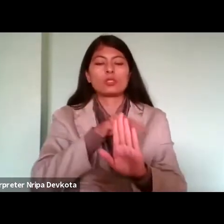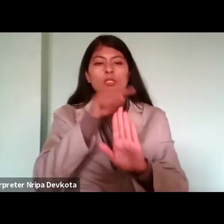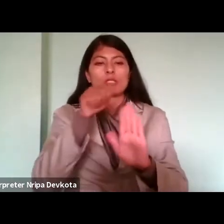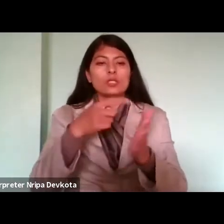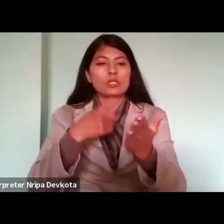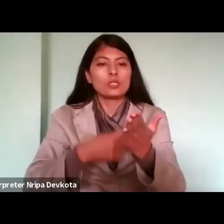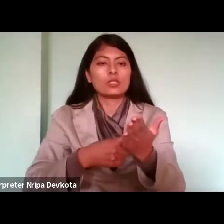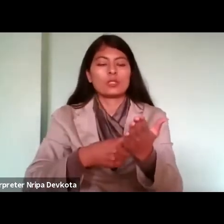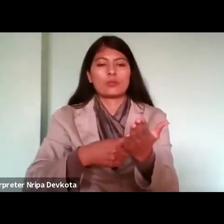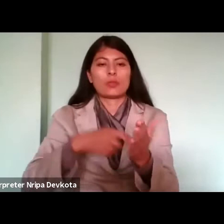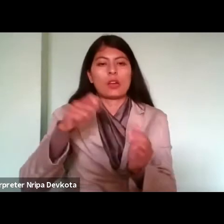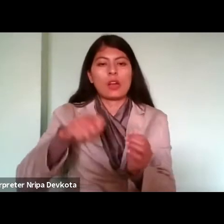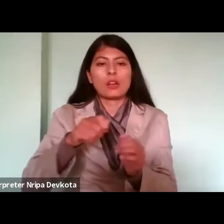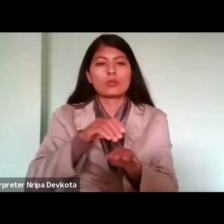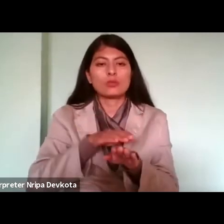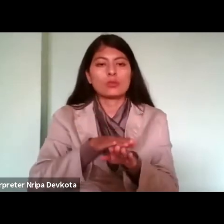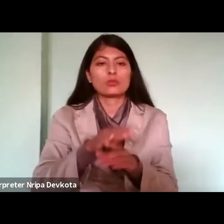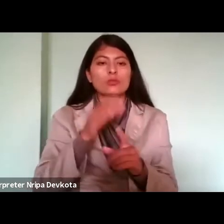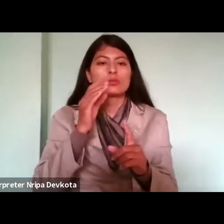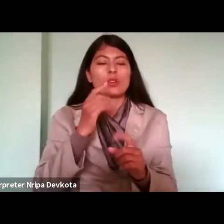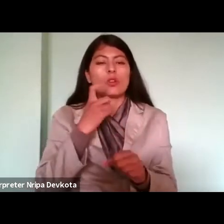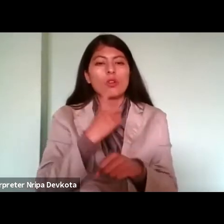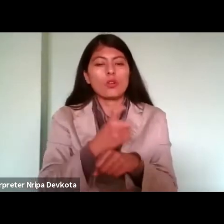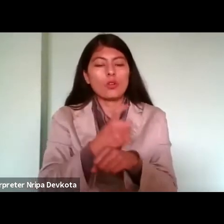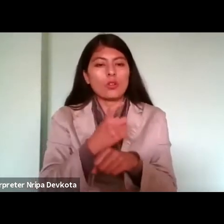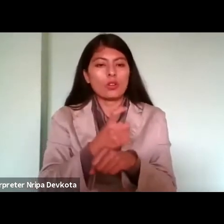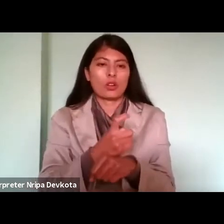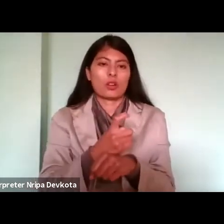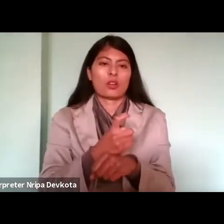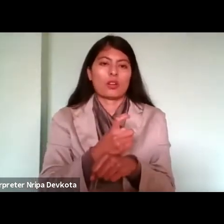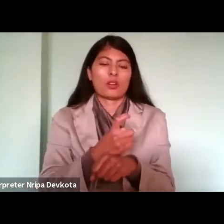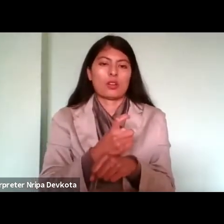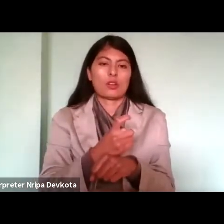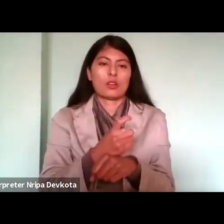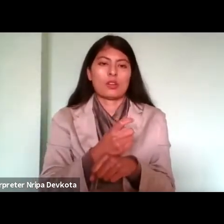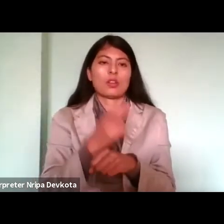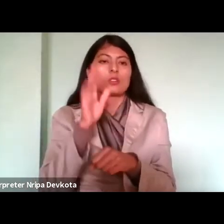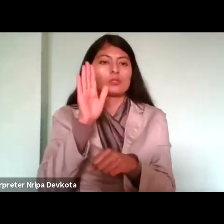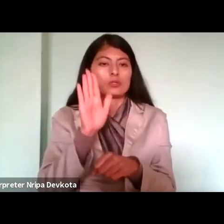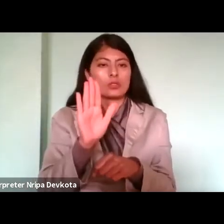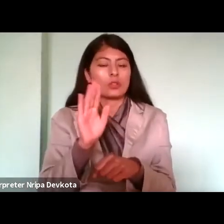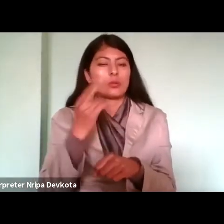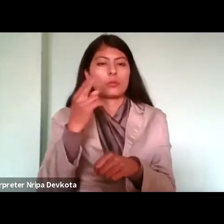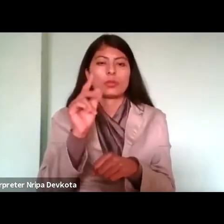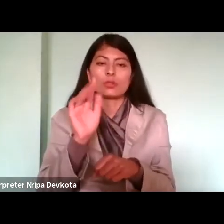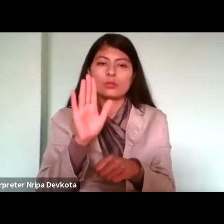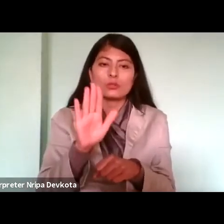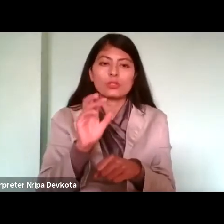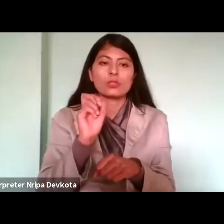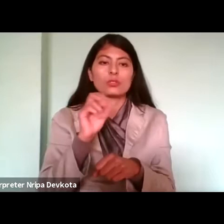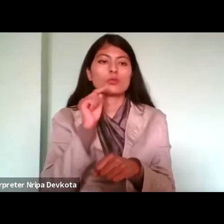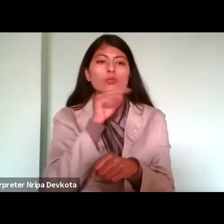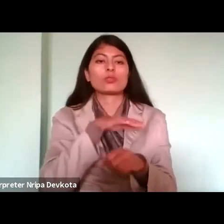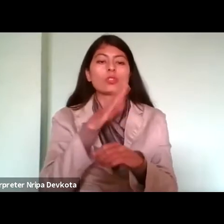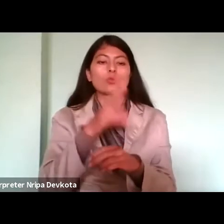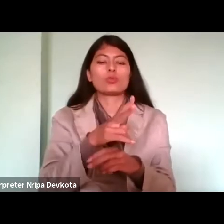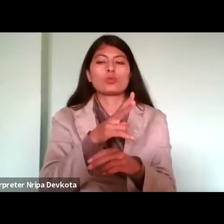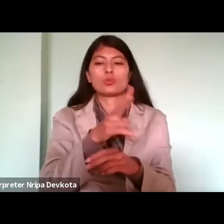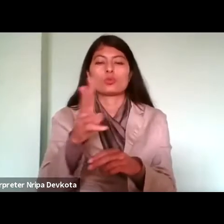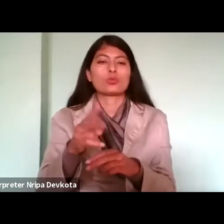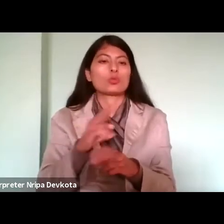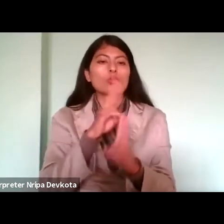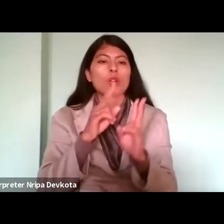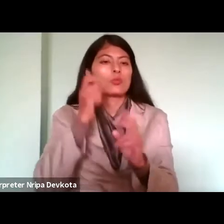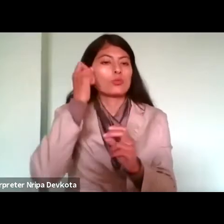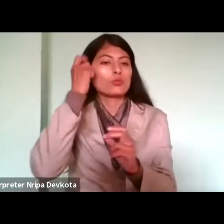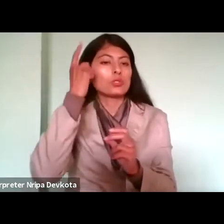the laws in the countries are still going to be stricter on us as traffickers, because they will not understand the fact that we have